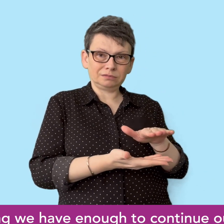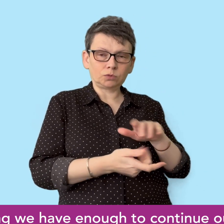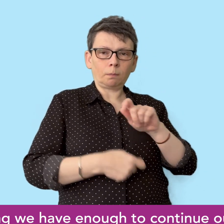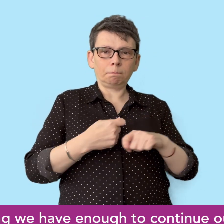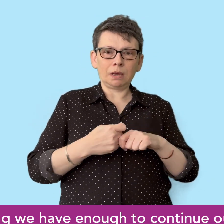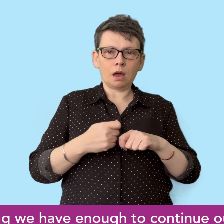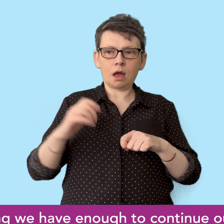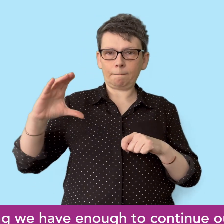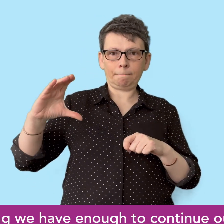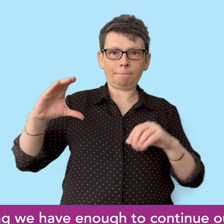income.